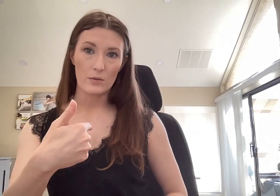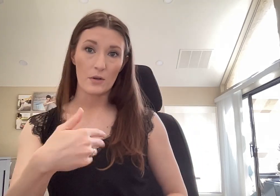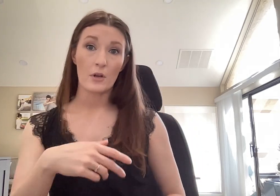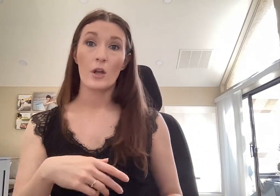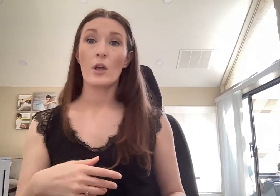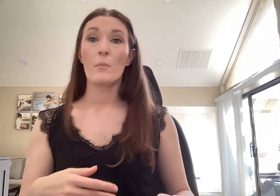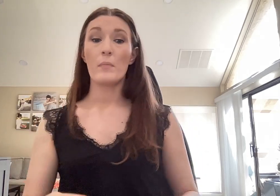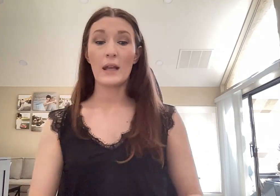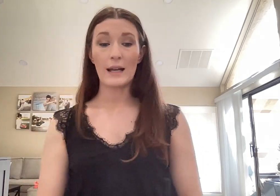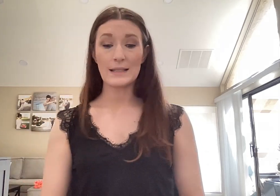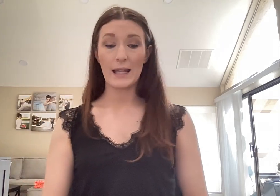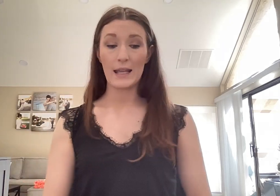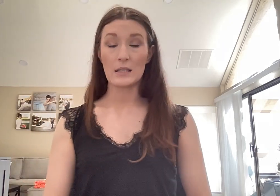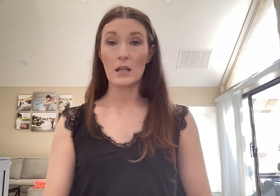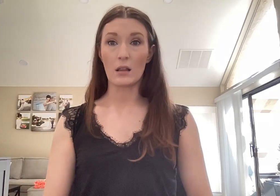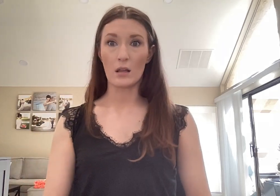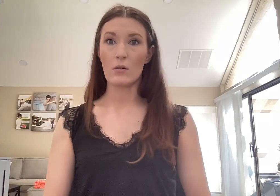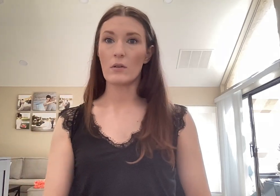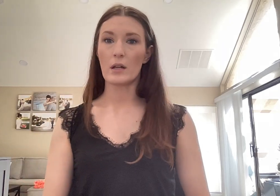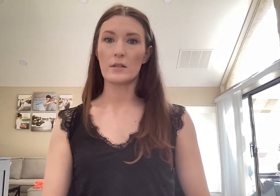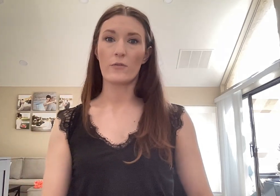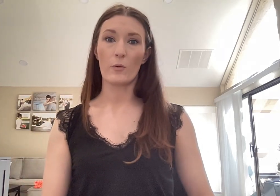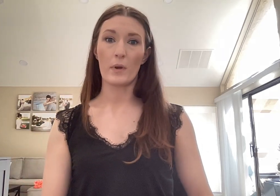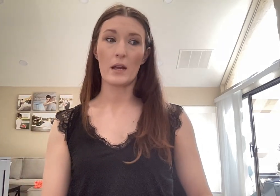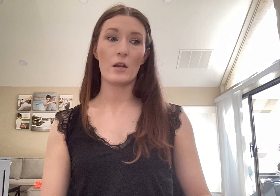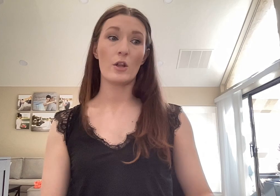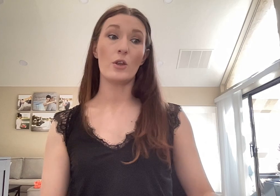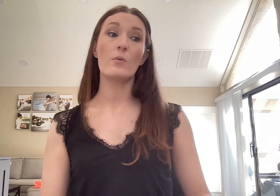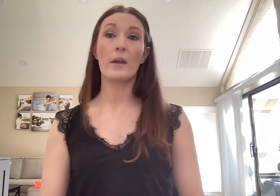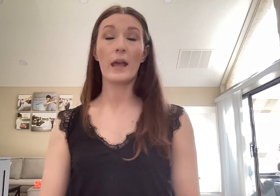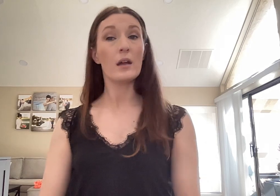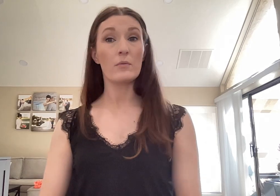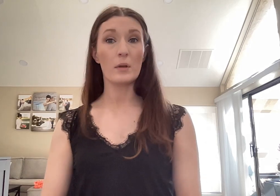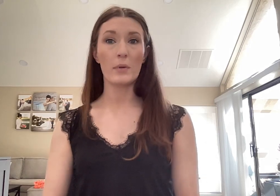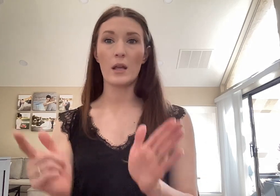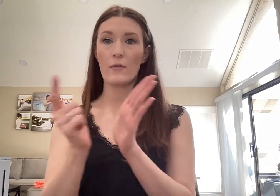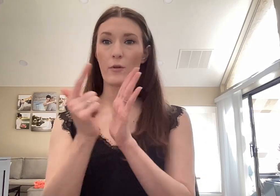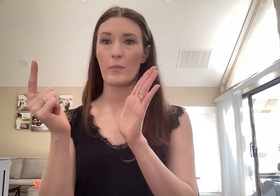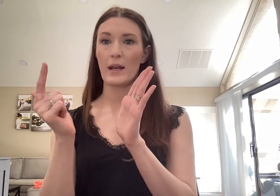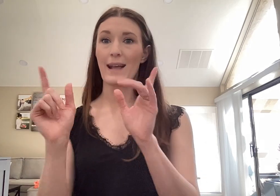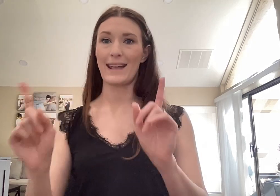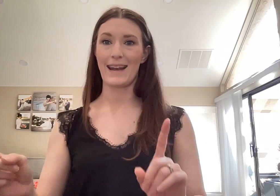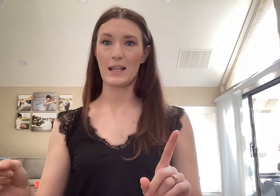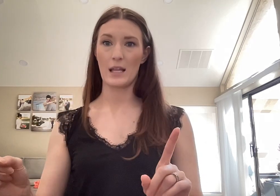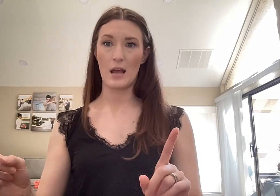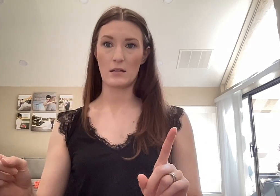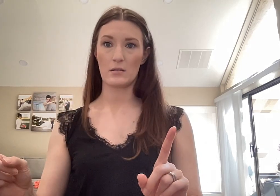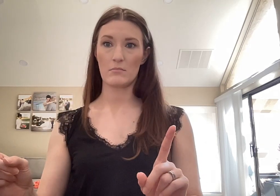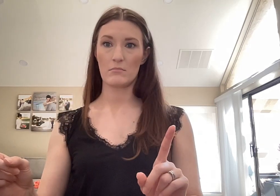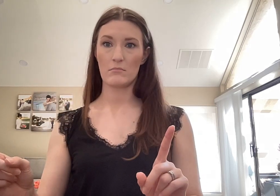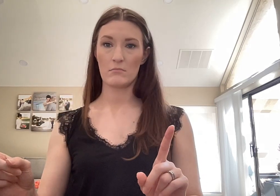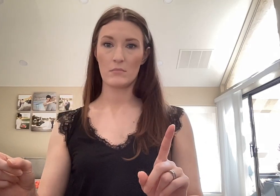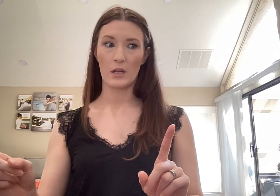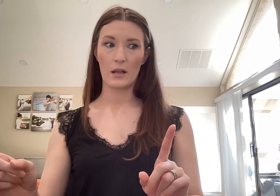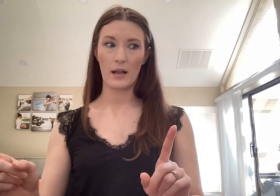U-turn. Because it is illegal, it is forbidden, you can repeat forbid again at the end. Okay?